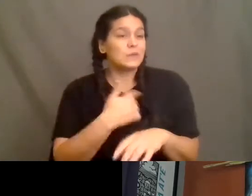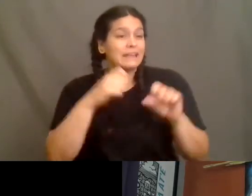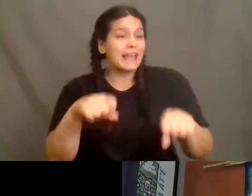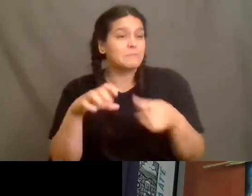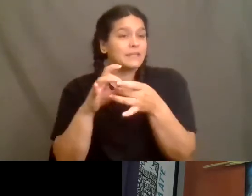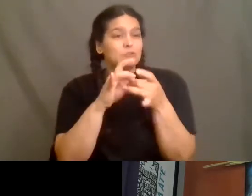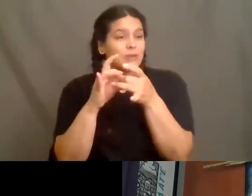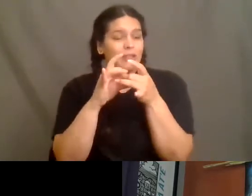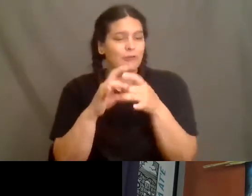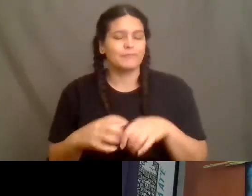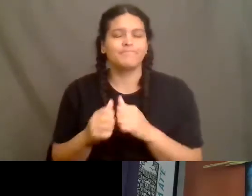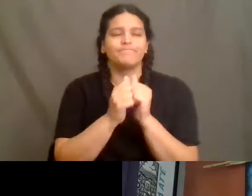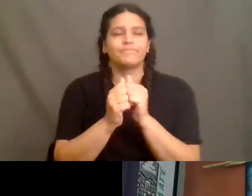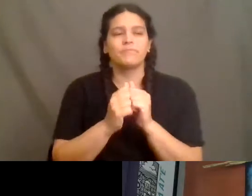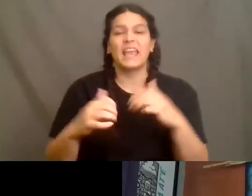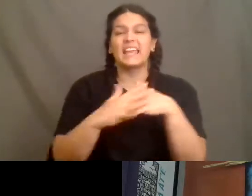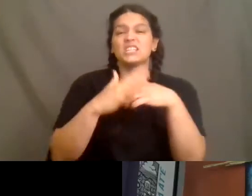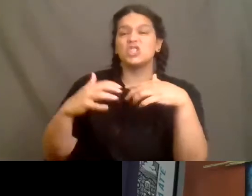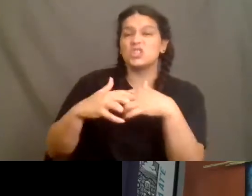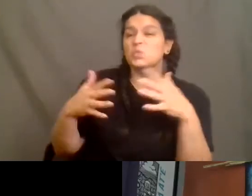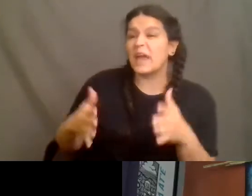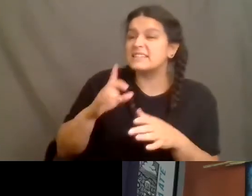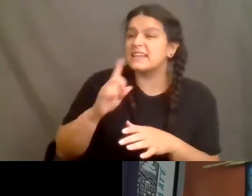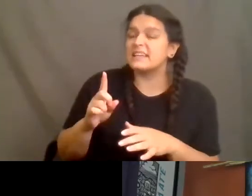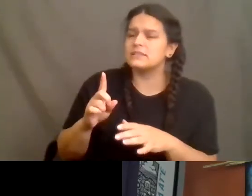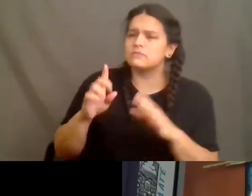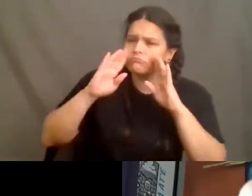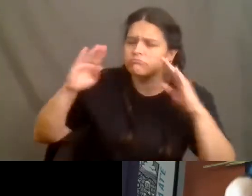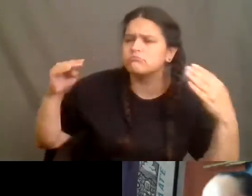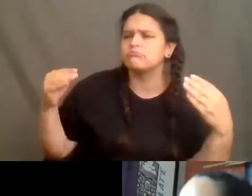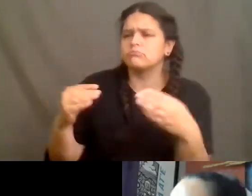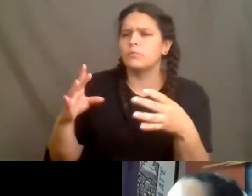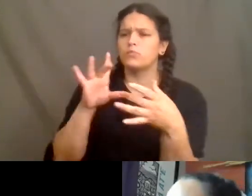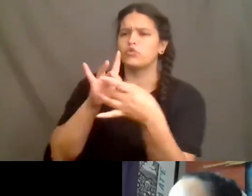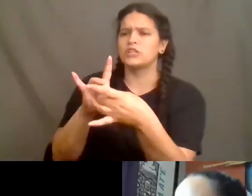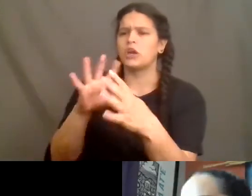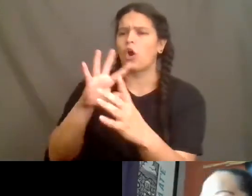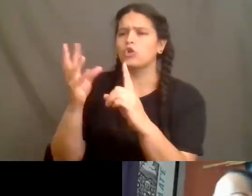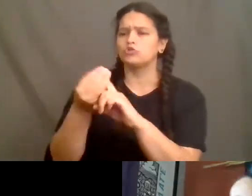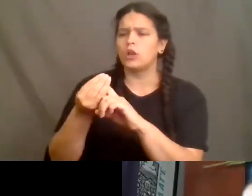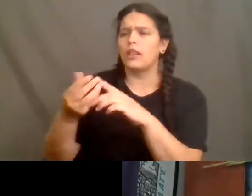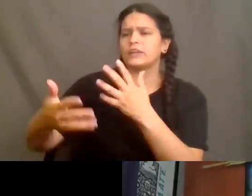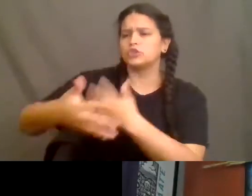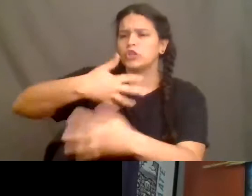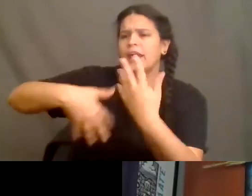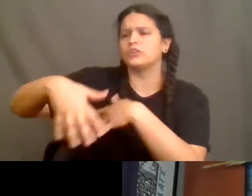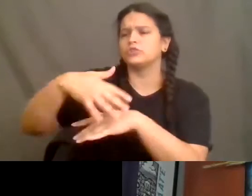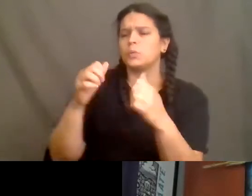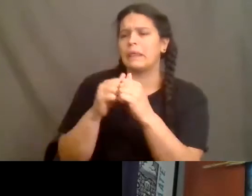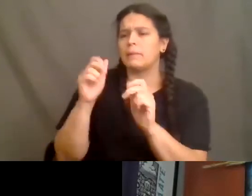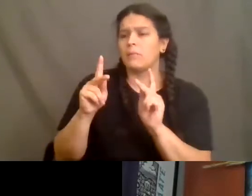Indigenous Ways is dedicated to bridging cultural exchange with people globally. So we're really grateful